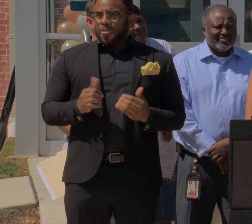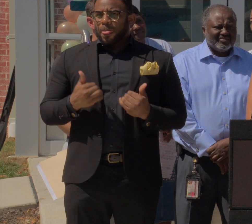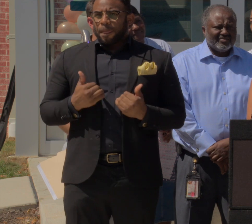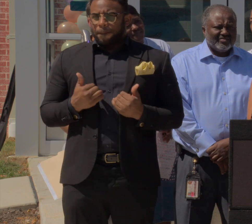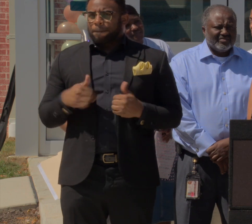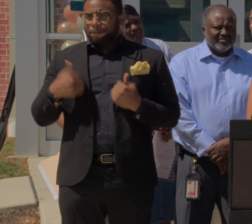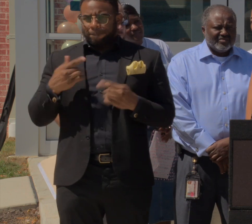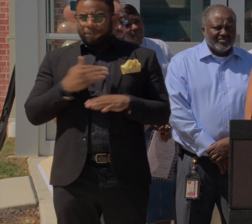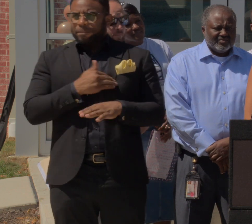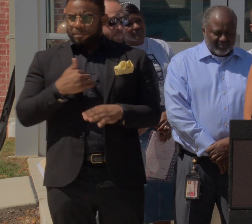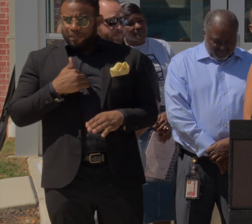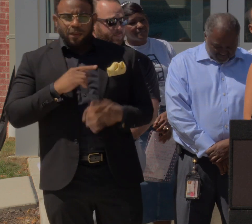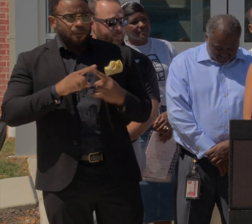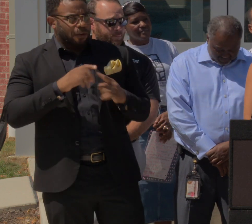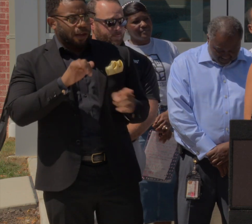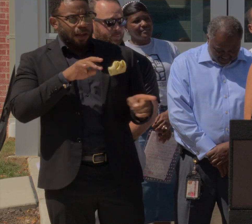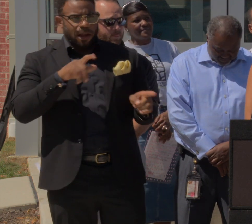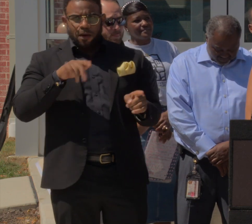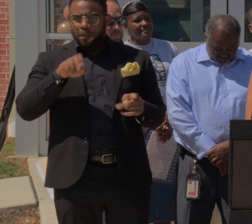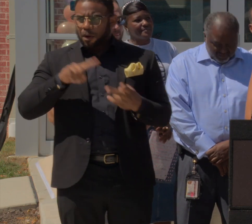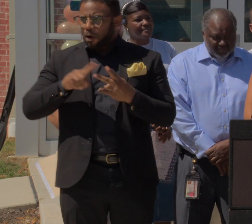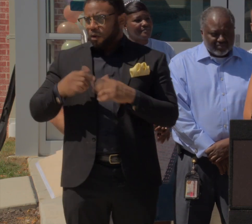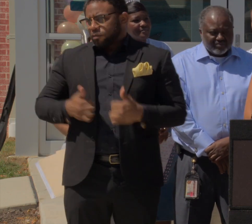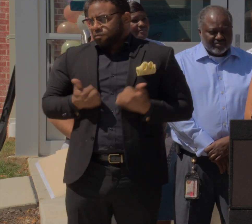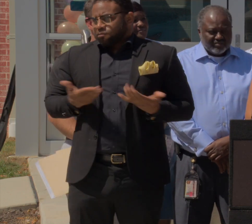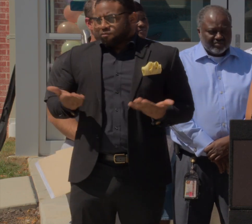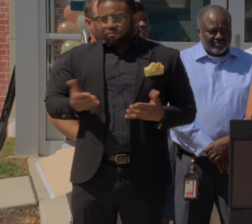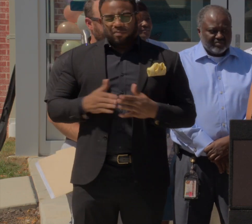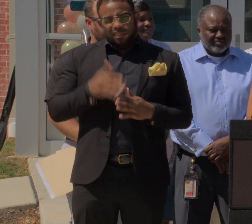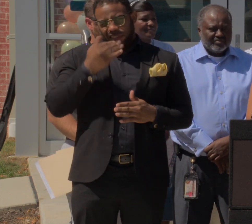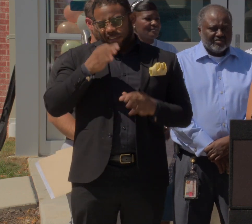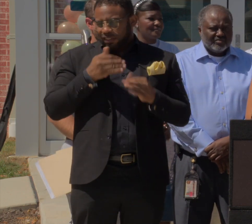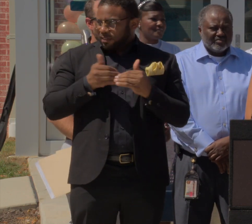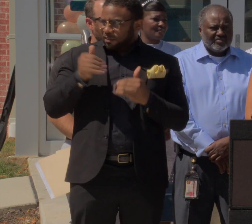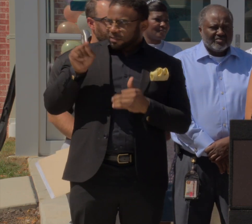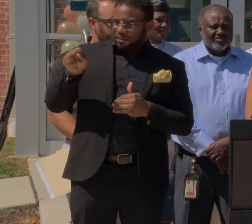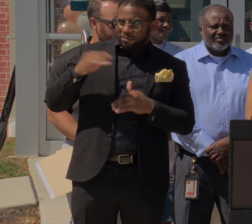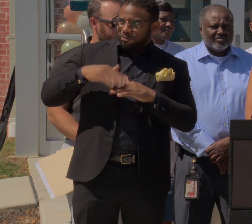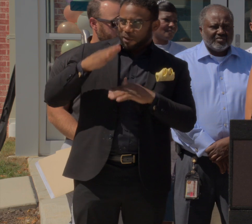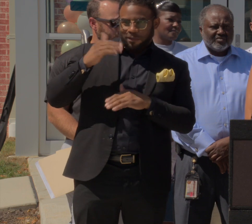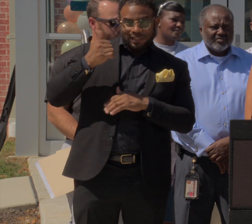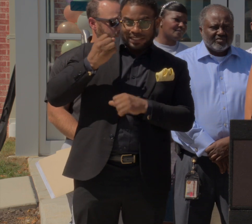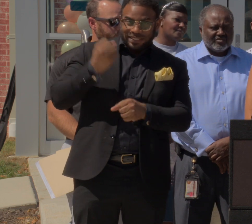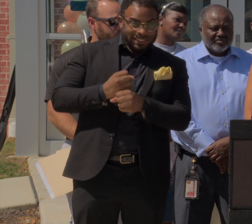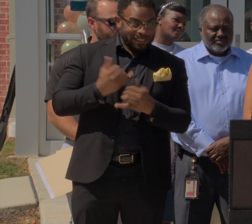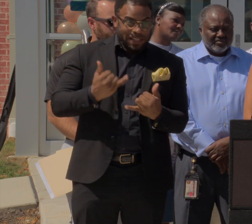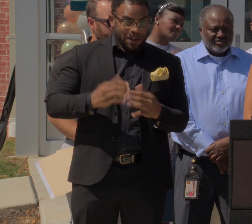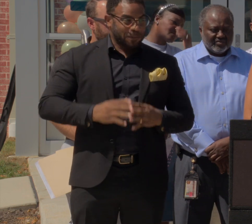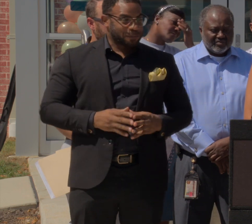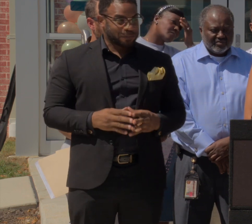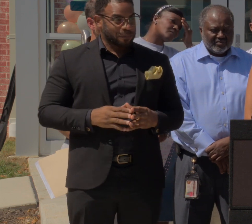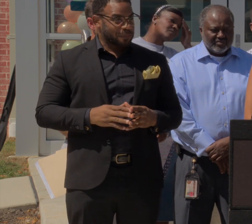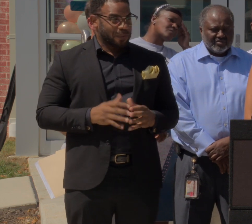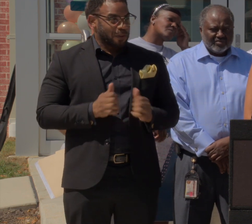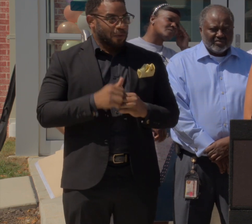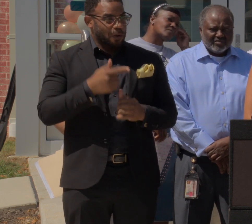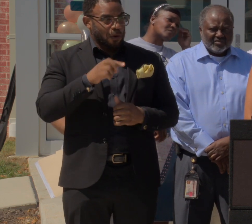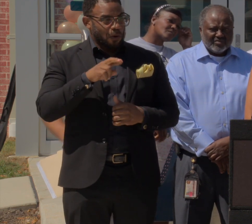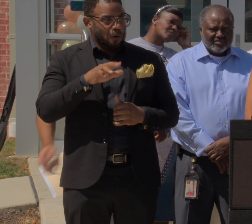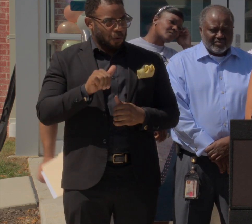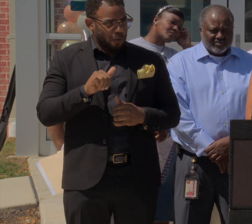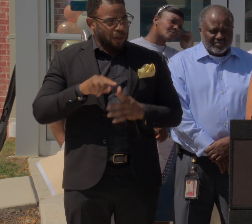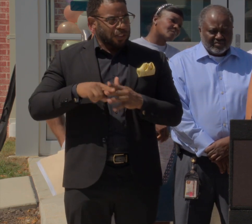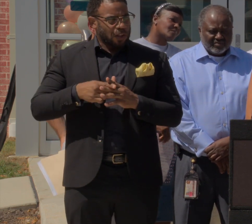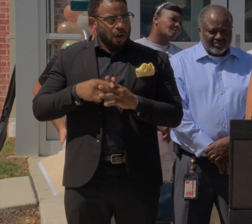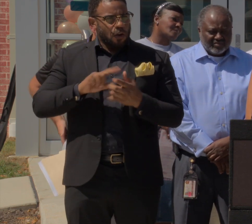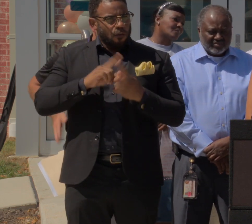have been a member of Friends of Carroll Park and also a resident, nearby resident for over a decade now. When Gloria Pestridge